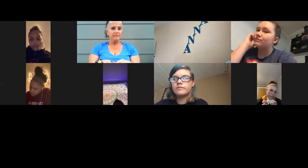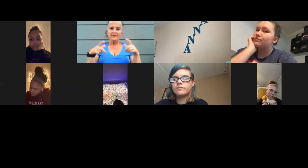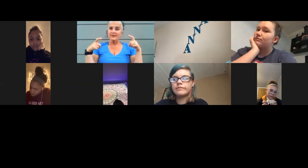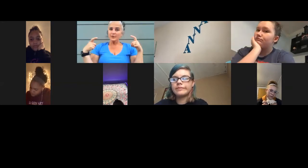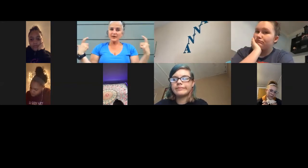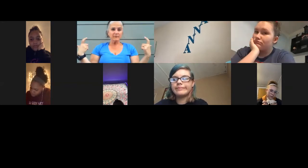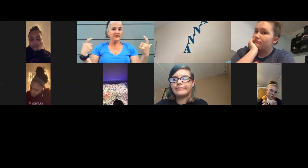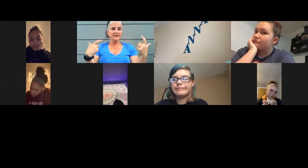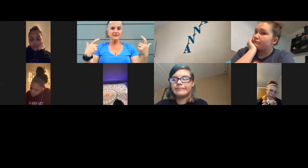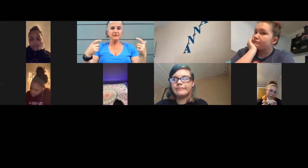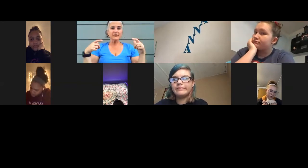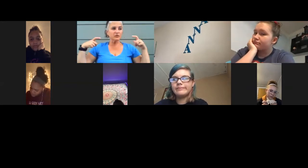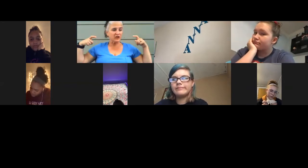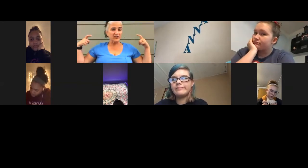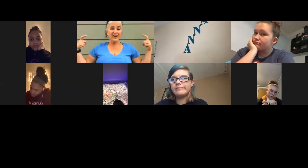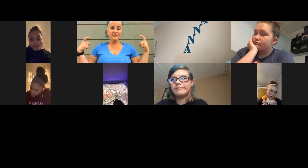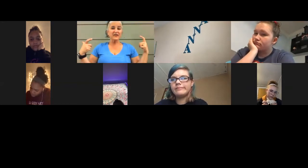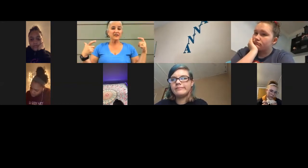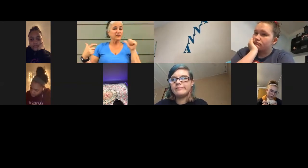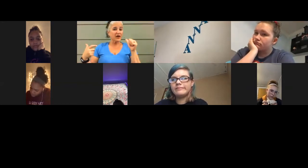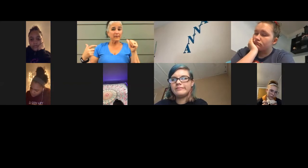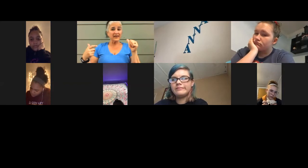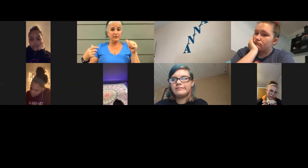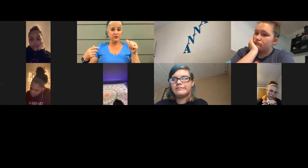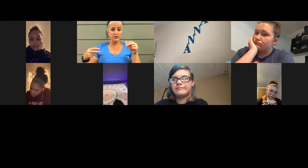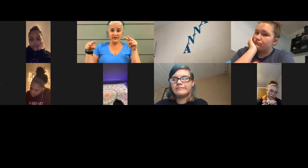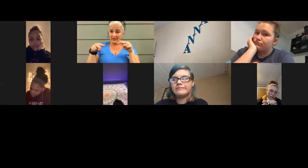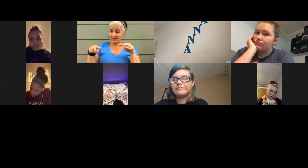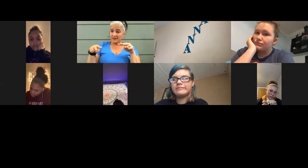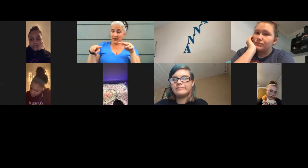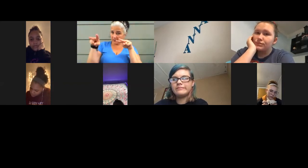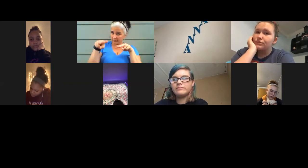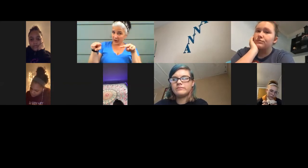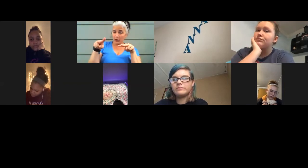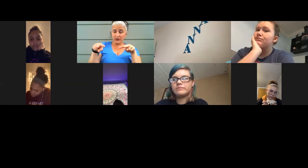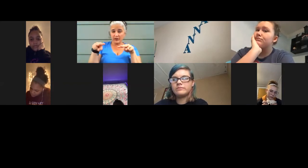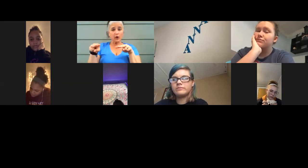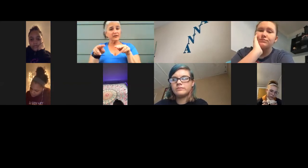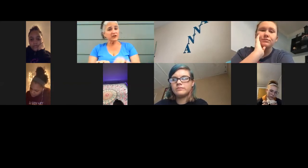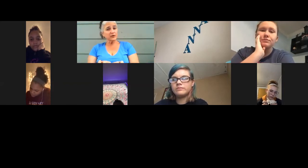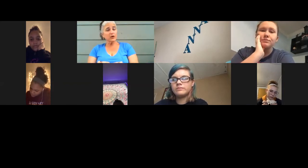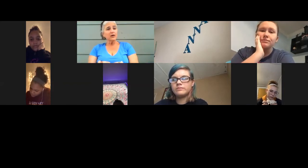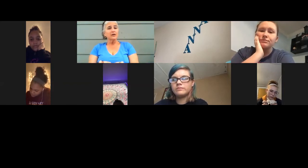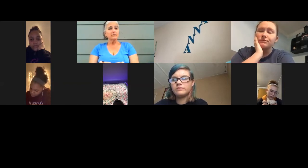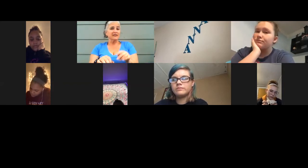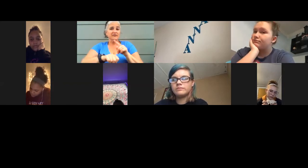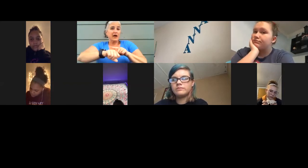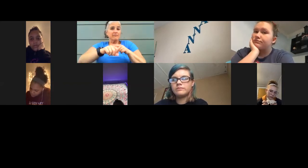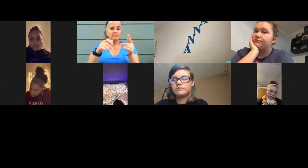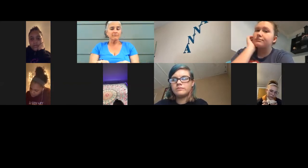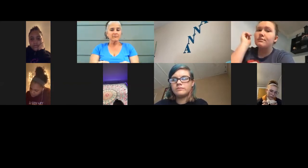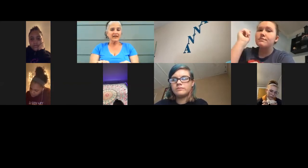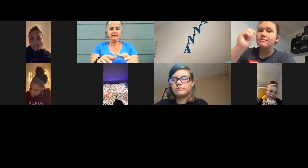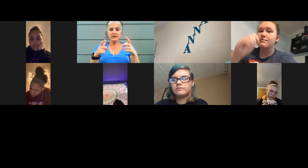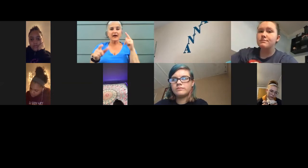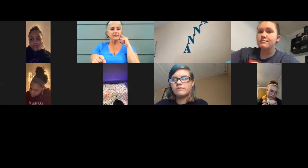other. There's just a lot of things we've not been able to really go into because of